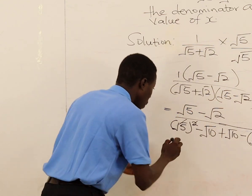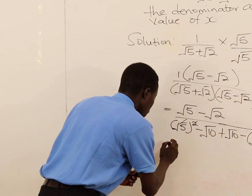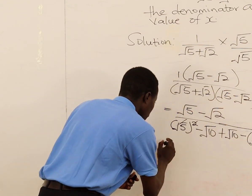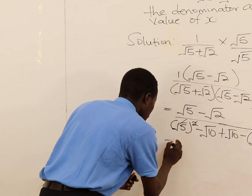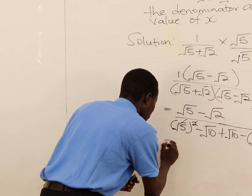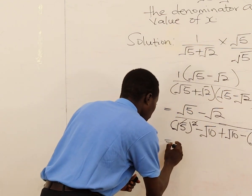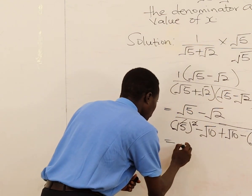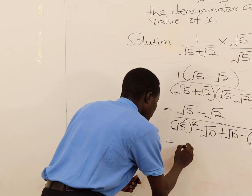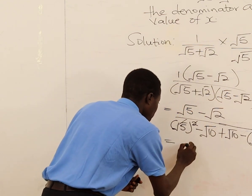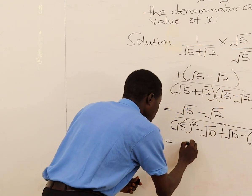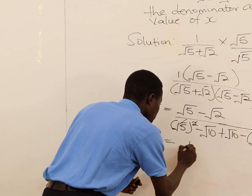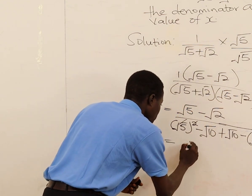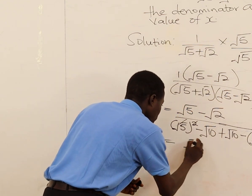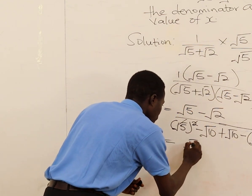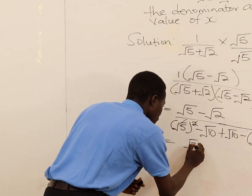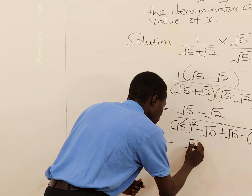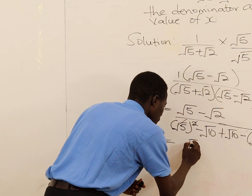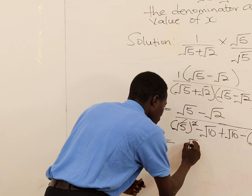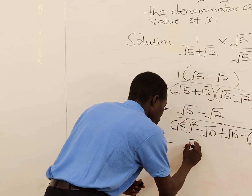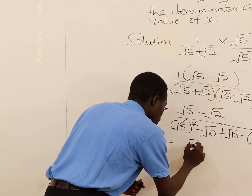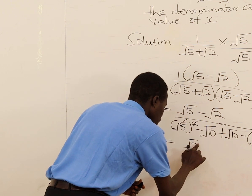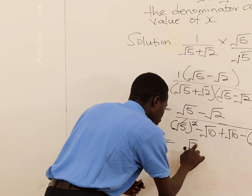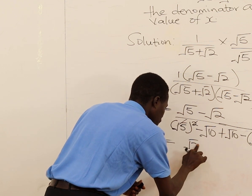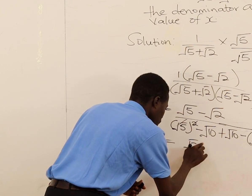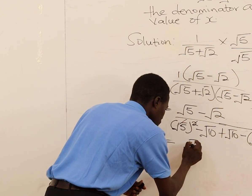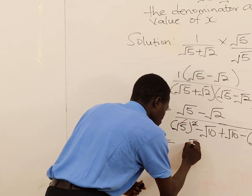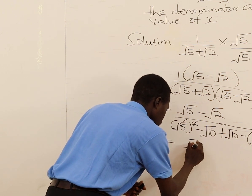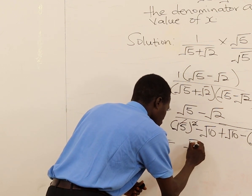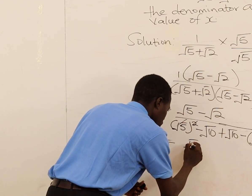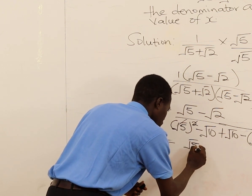minus square root of 2 all divided.